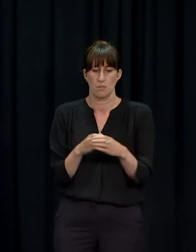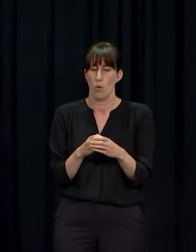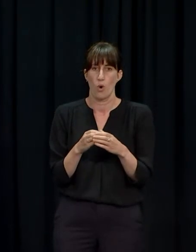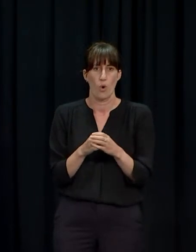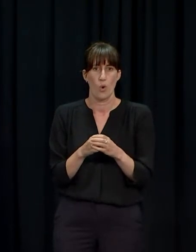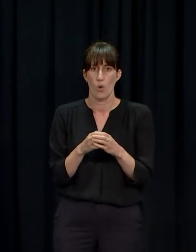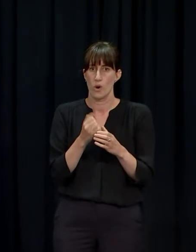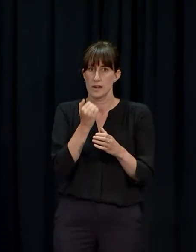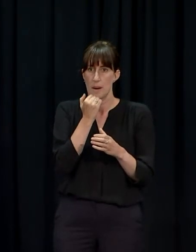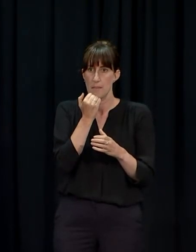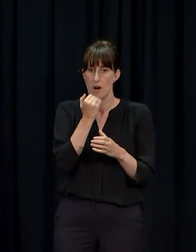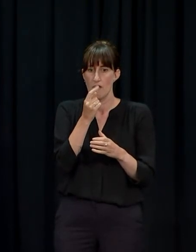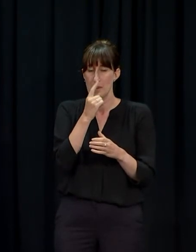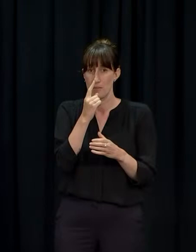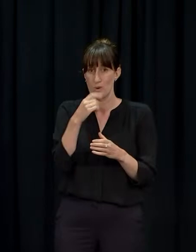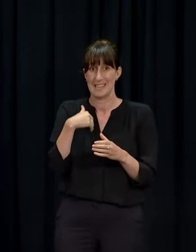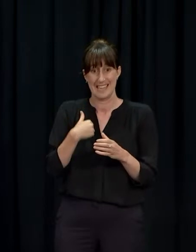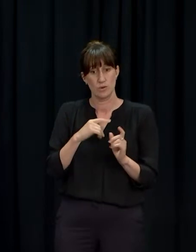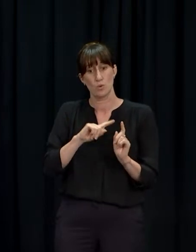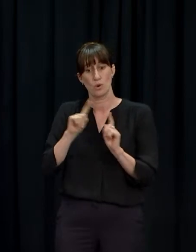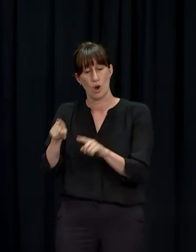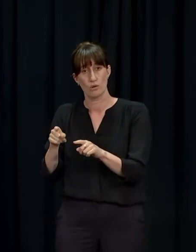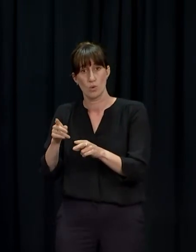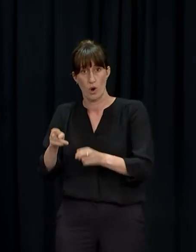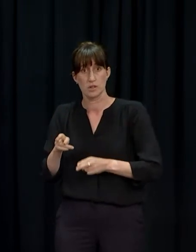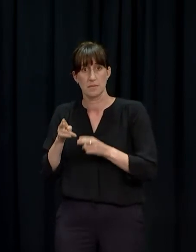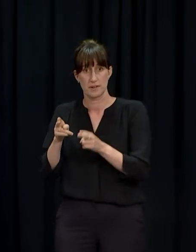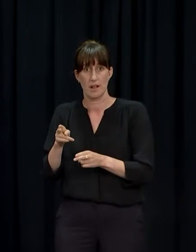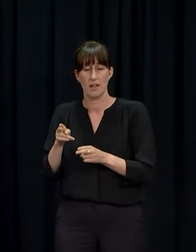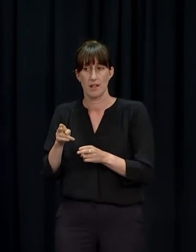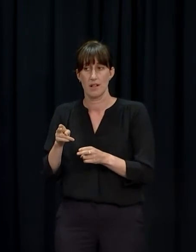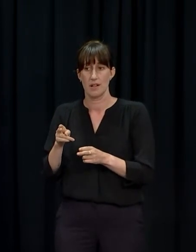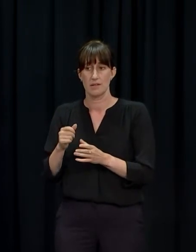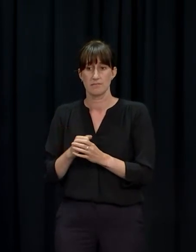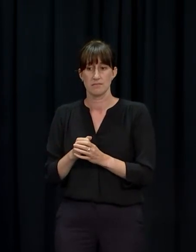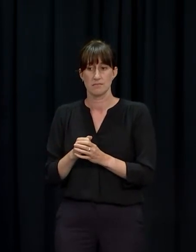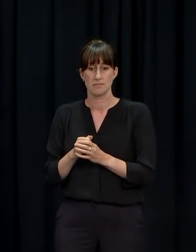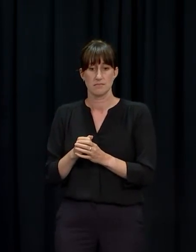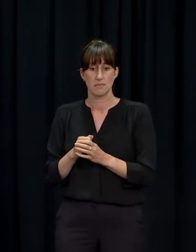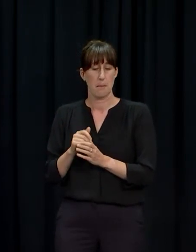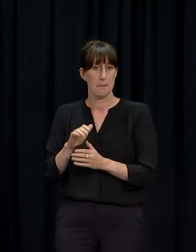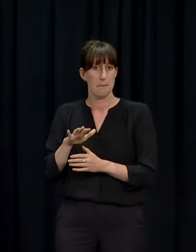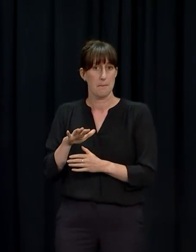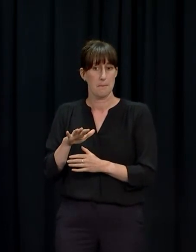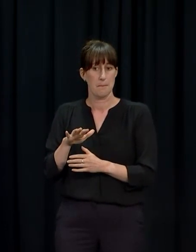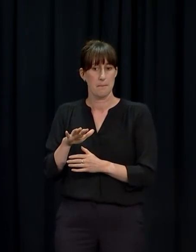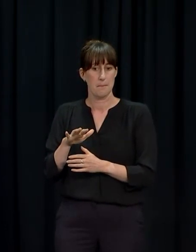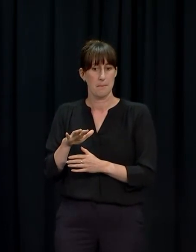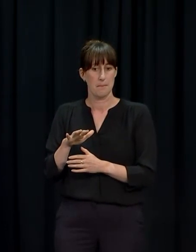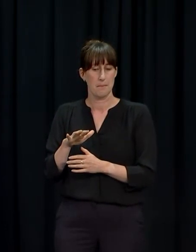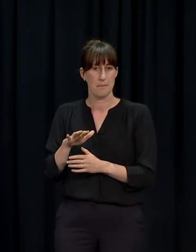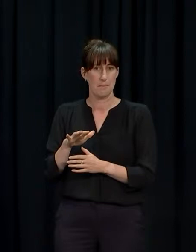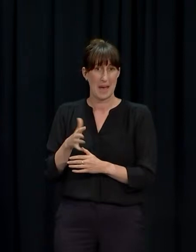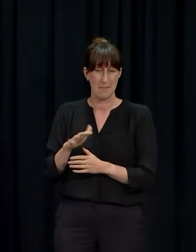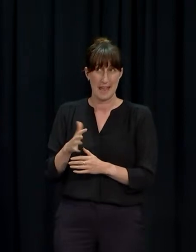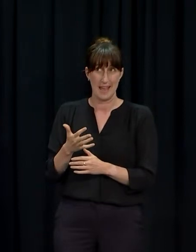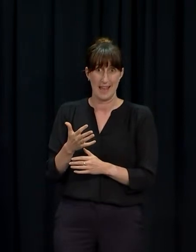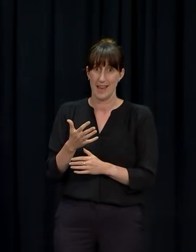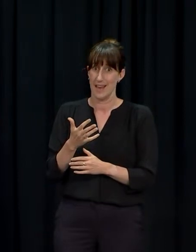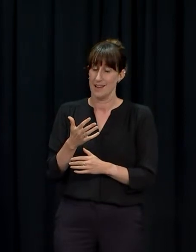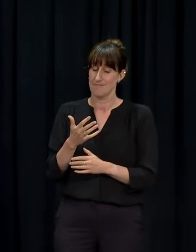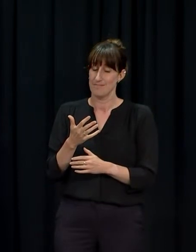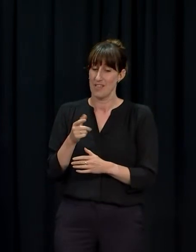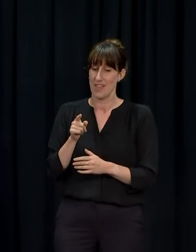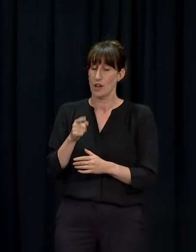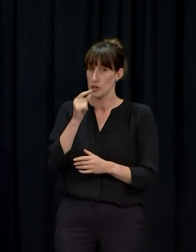proportion need care in hospital, it may end up being a very large number of people at one time who need